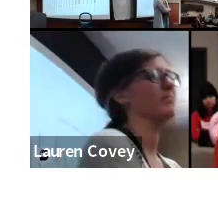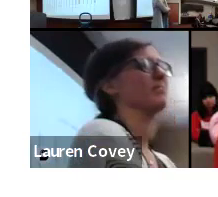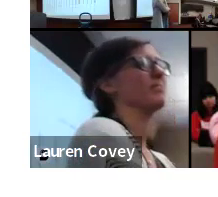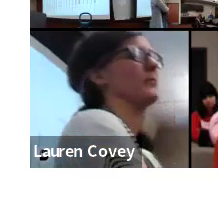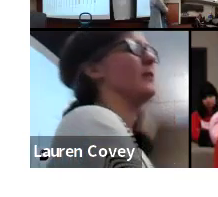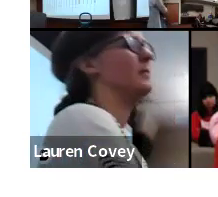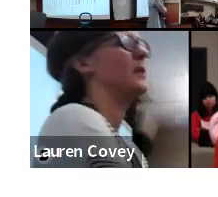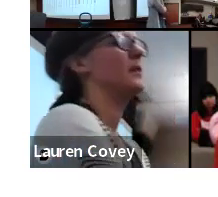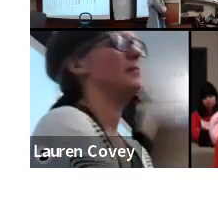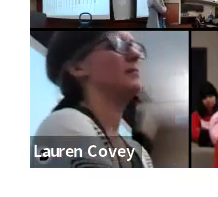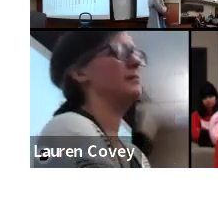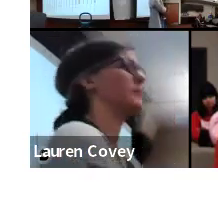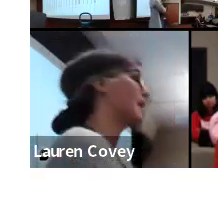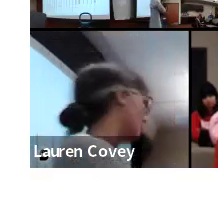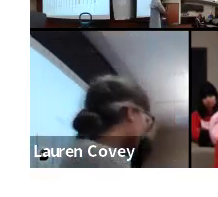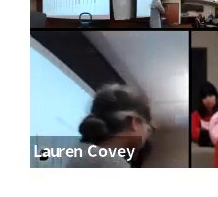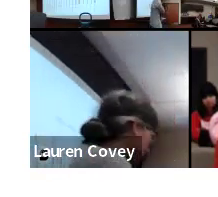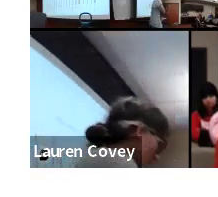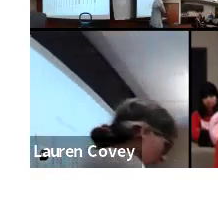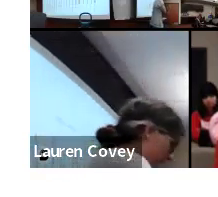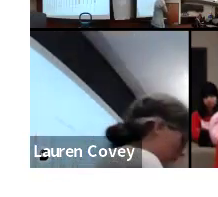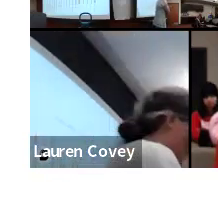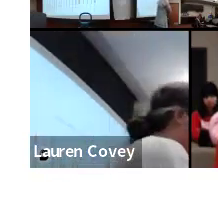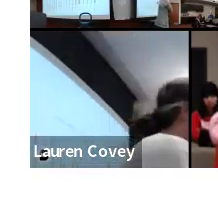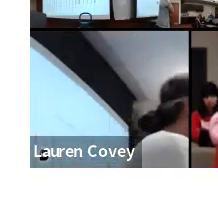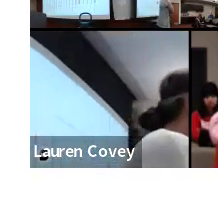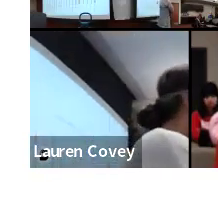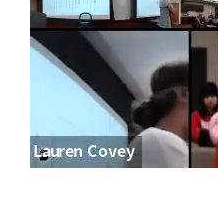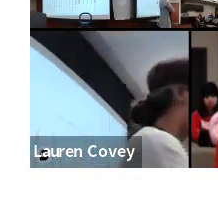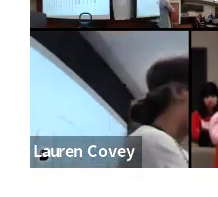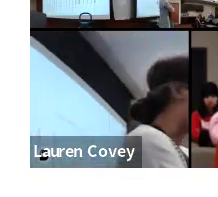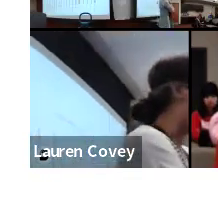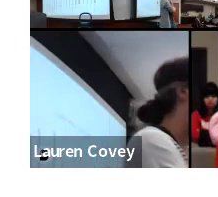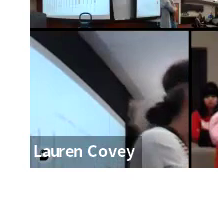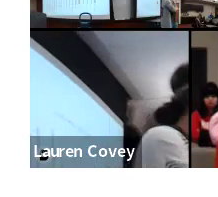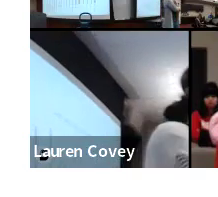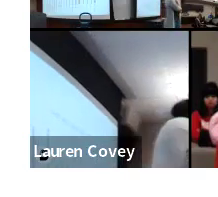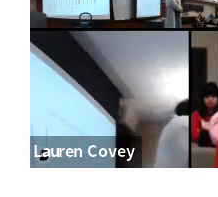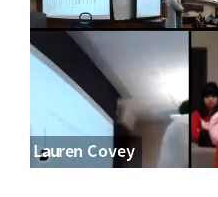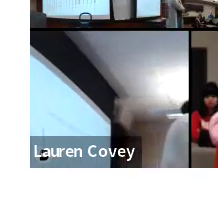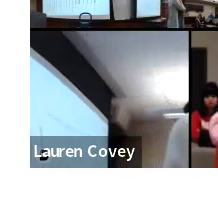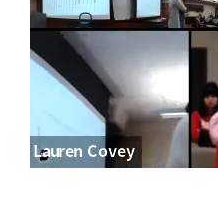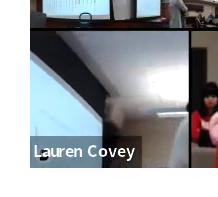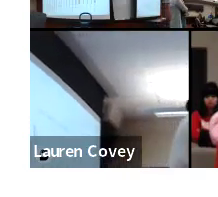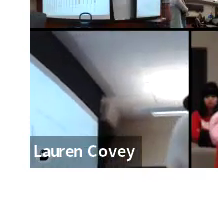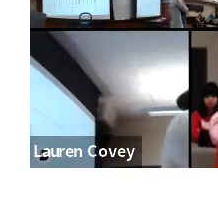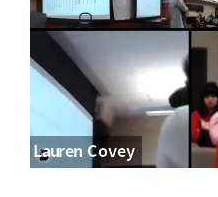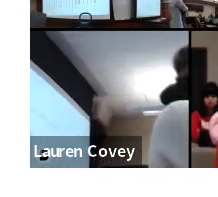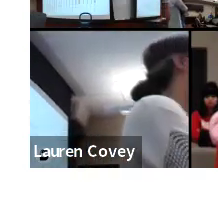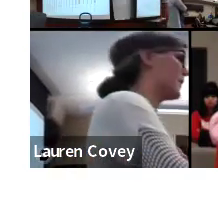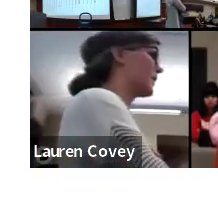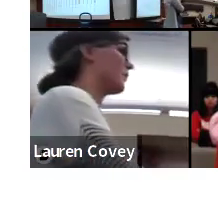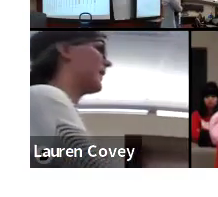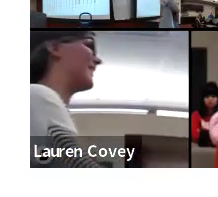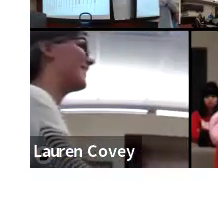for deaf kids. Yeah. I think some of the brain research that I know about suggests